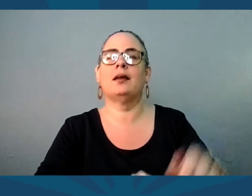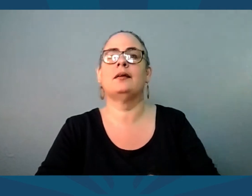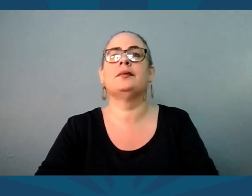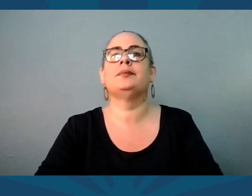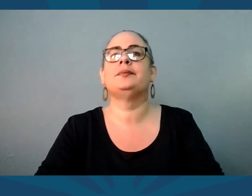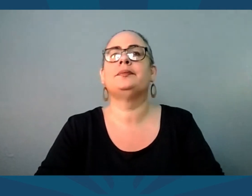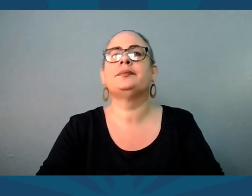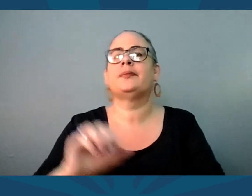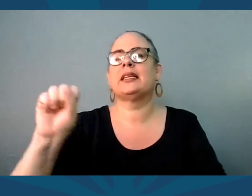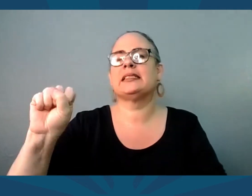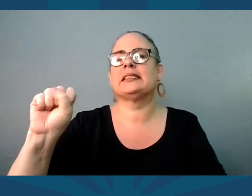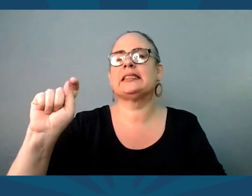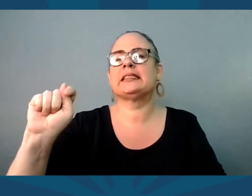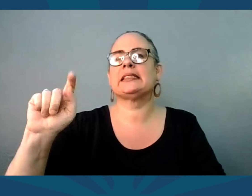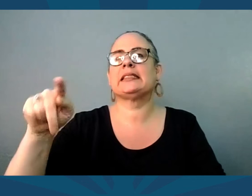Maricopa